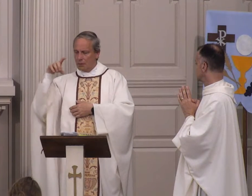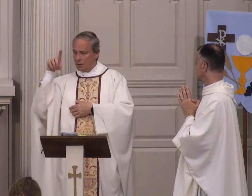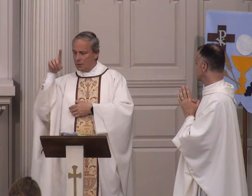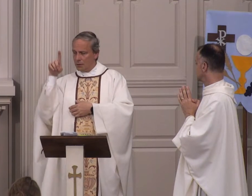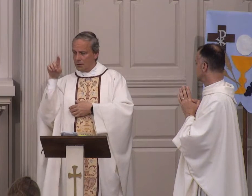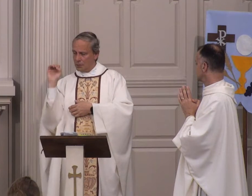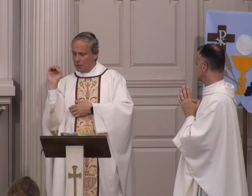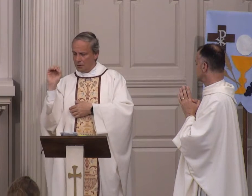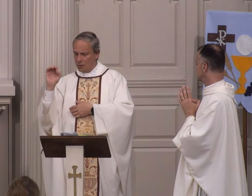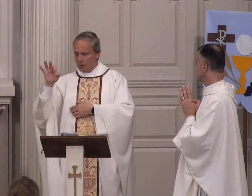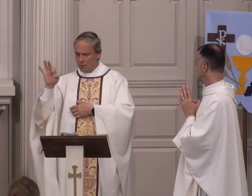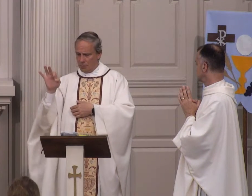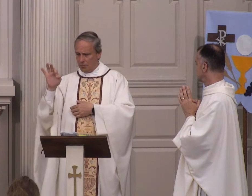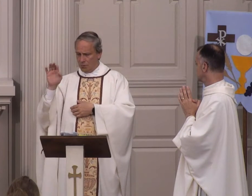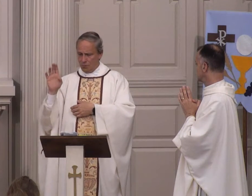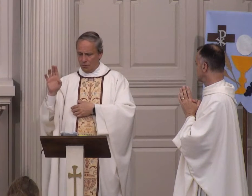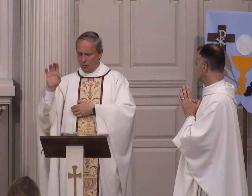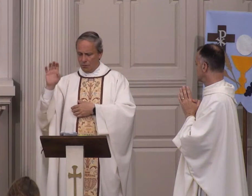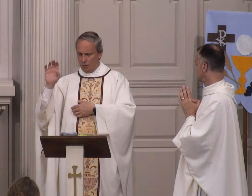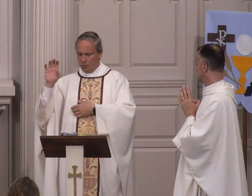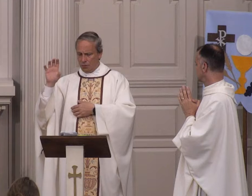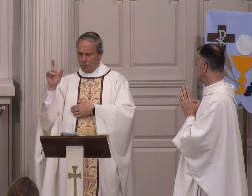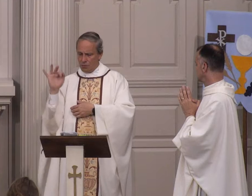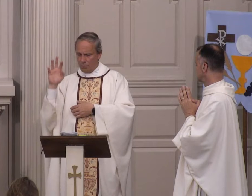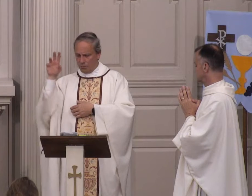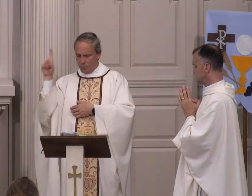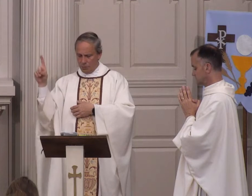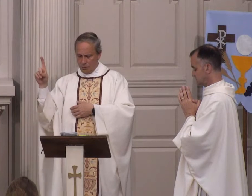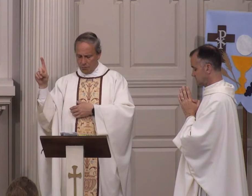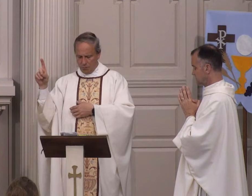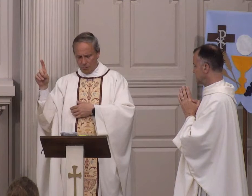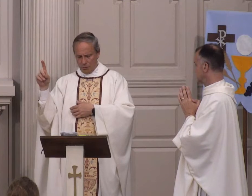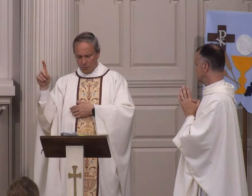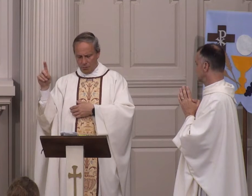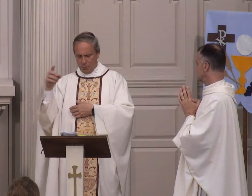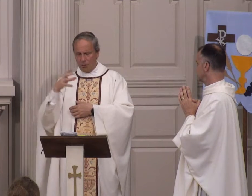St. Charles de